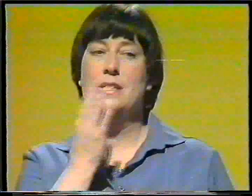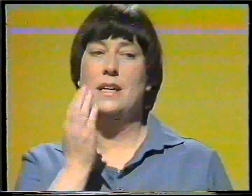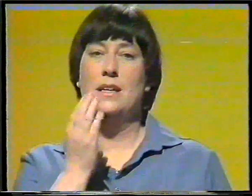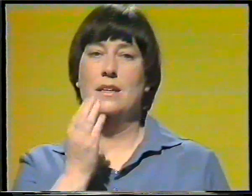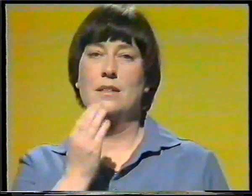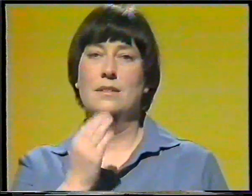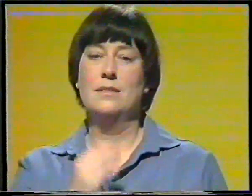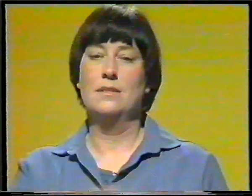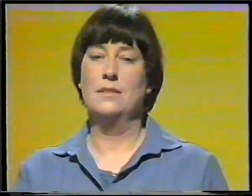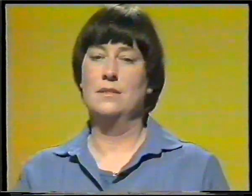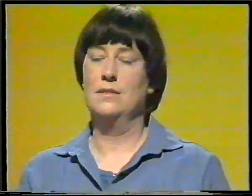Mistake.